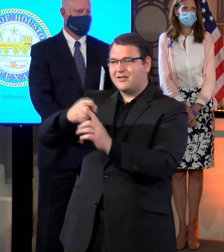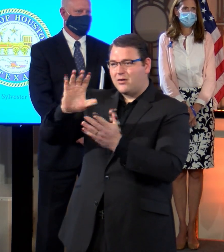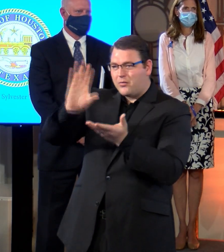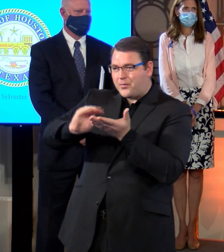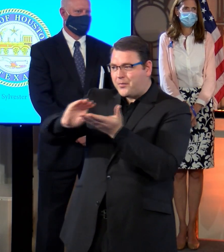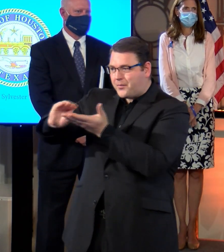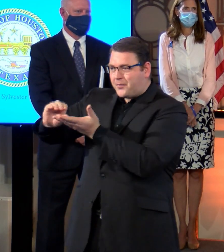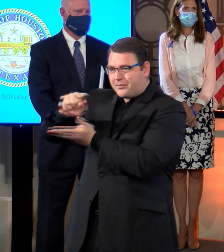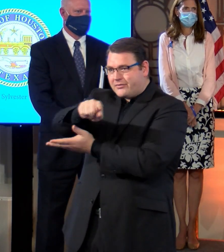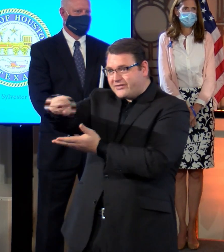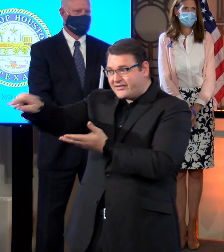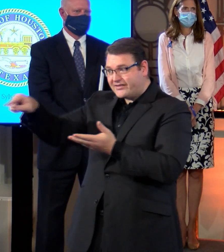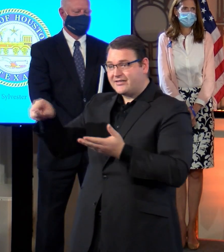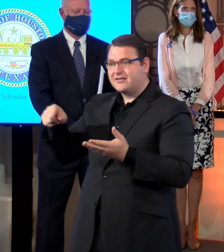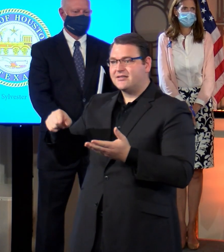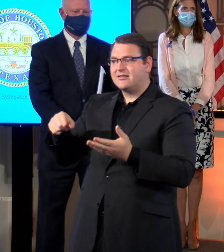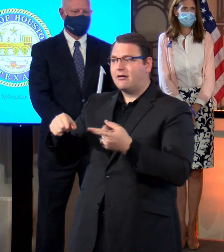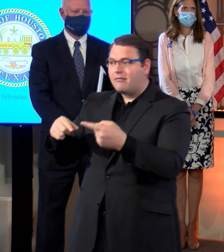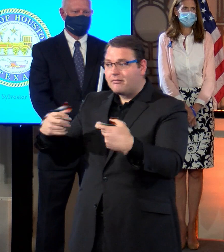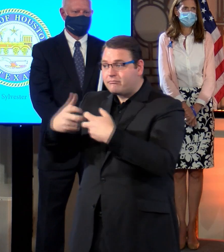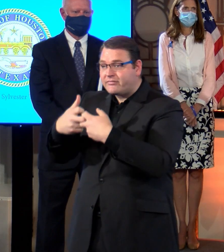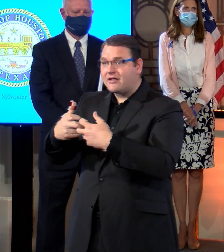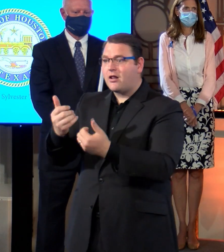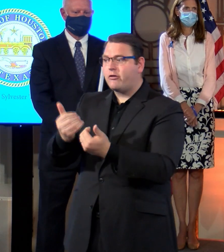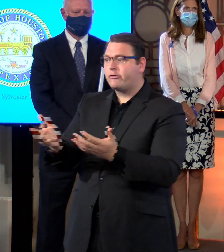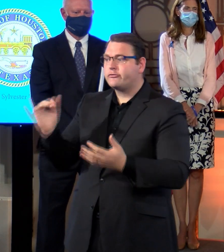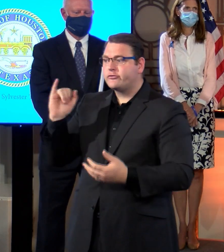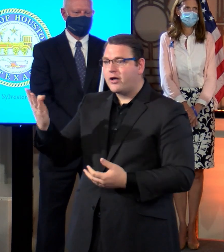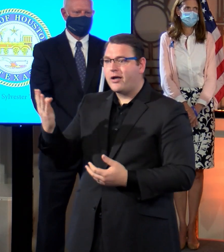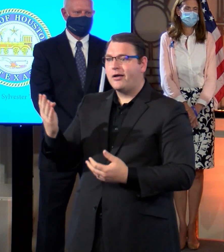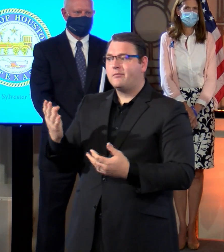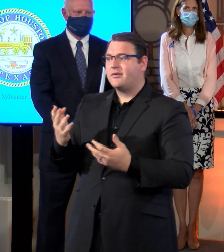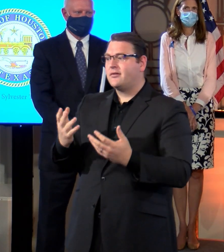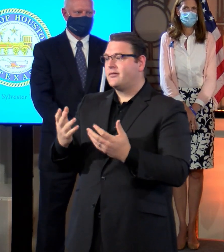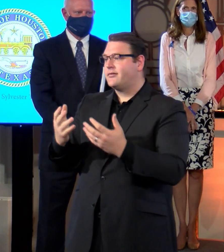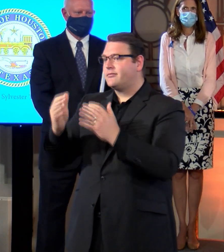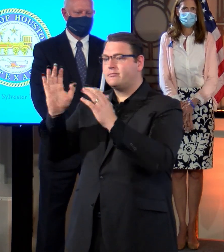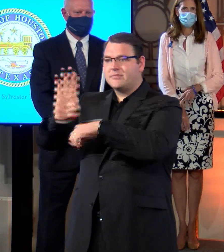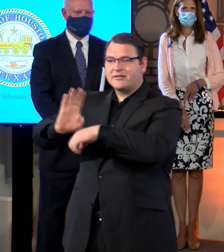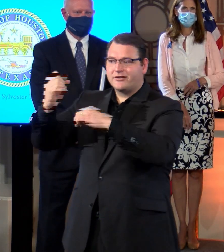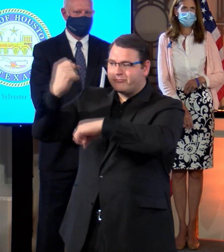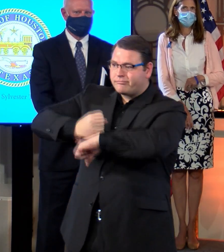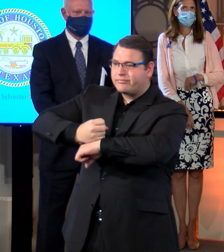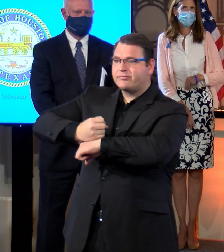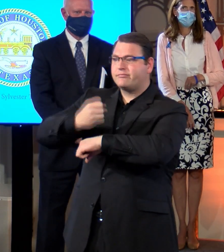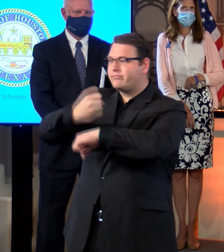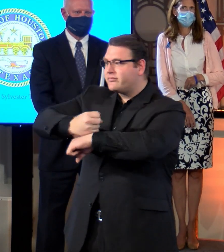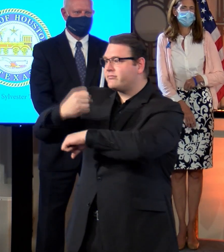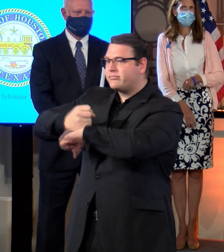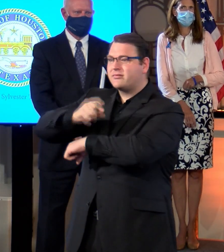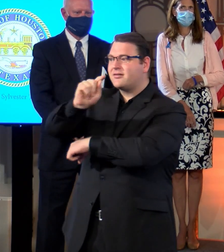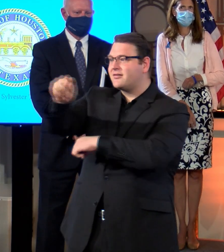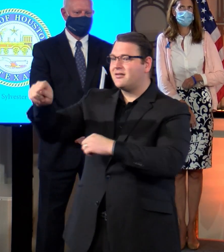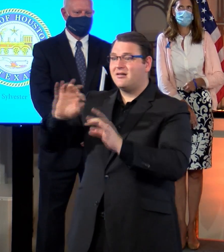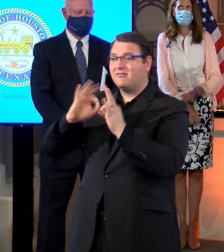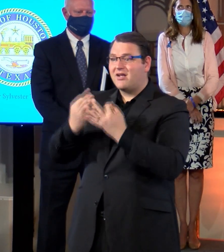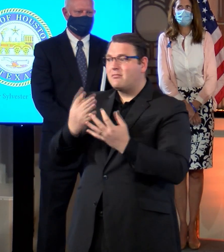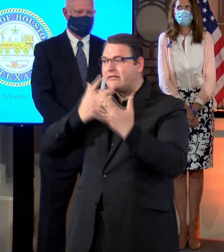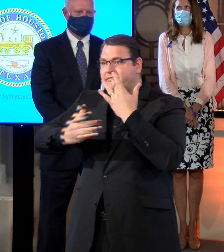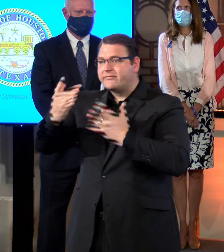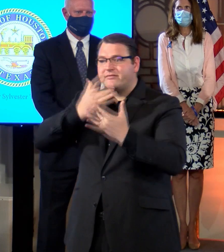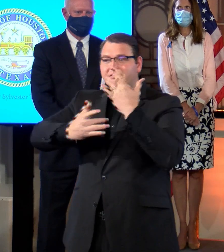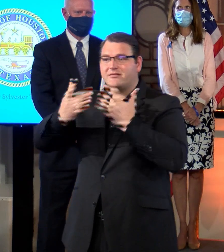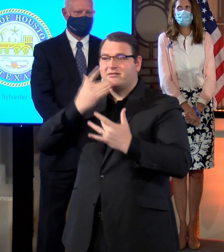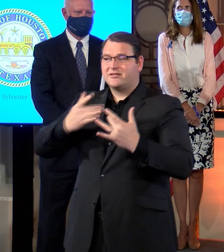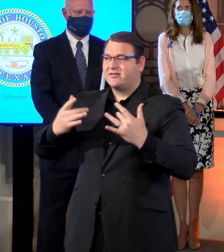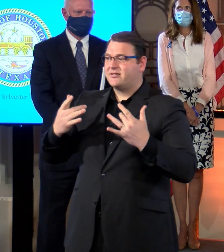fallout. We know that people have lost jobs, businesses have shut down, and a lot of families are struggling while also